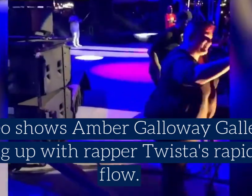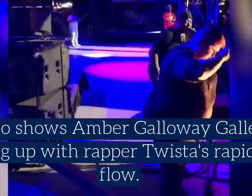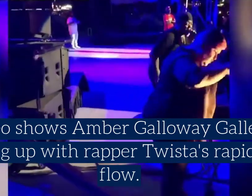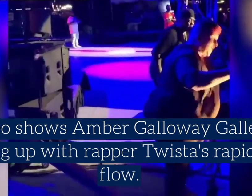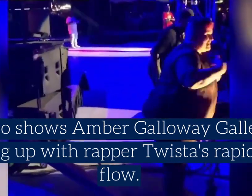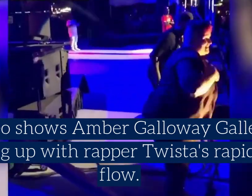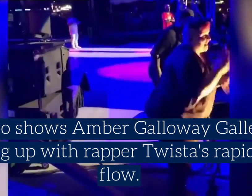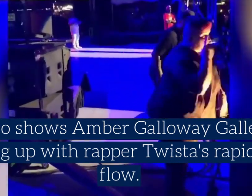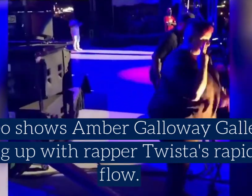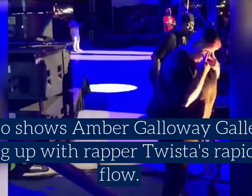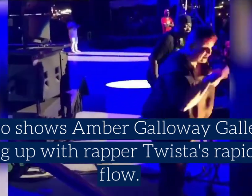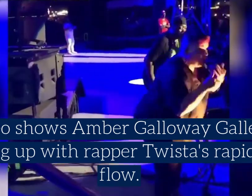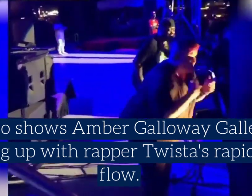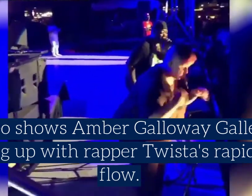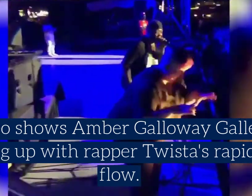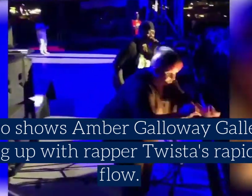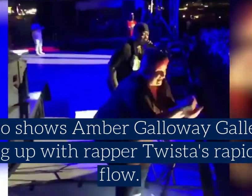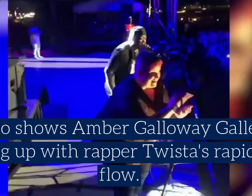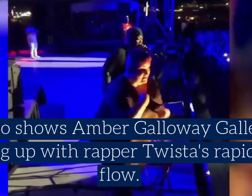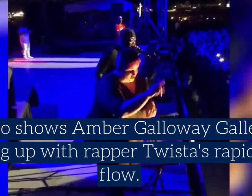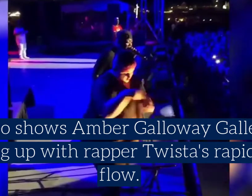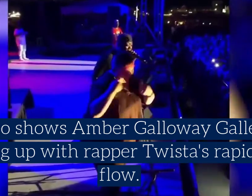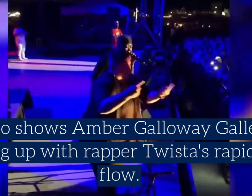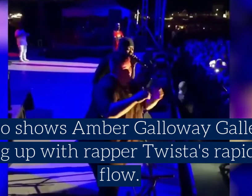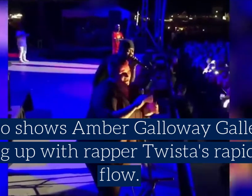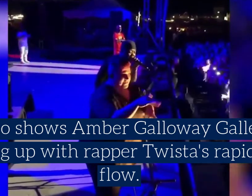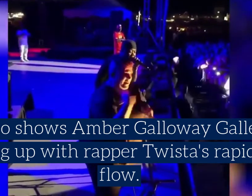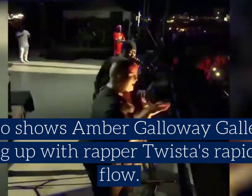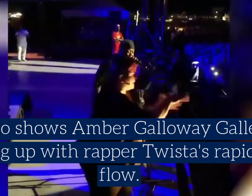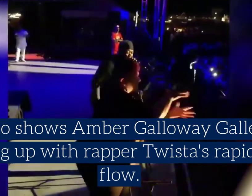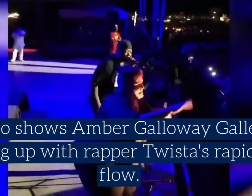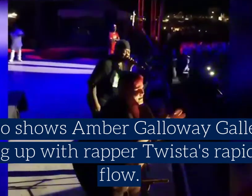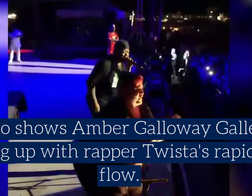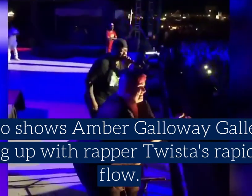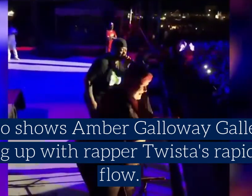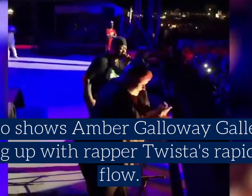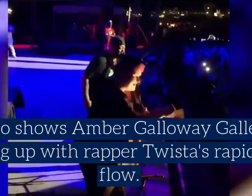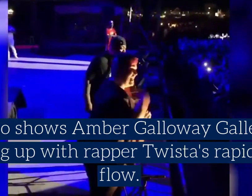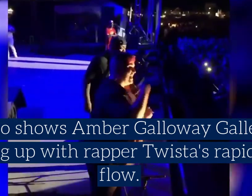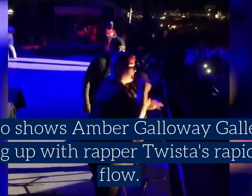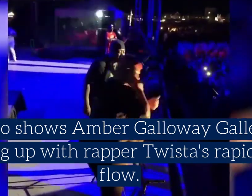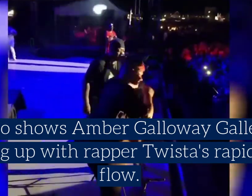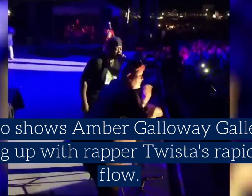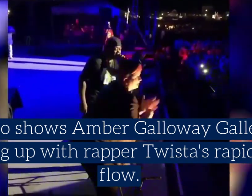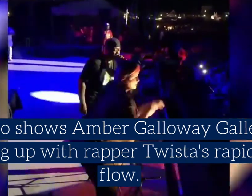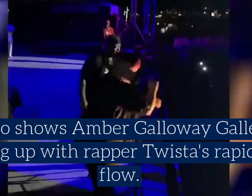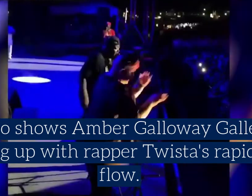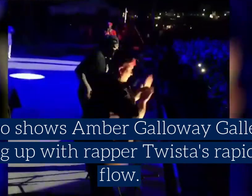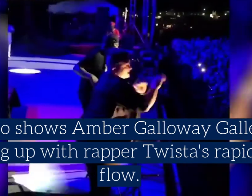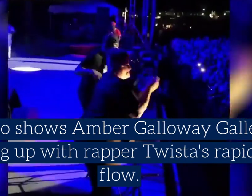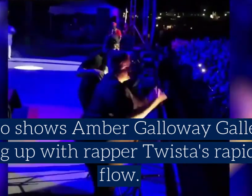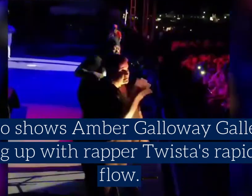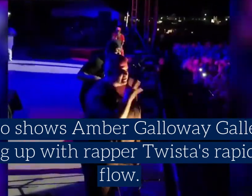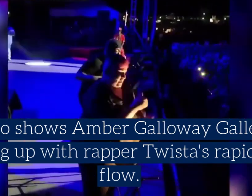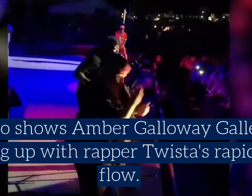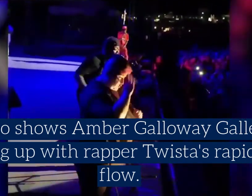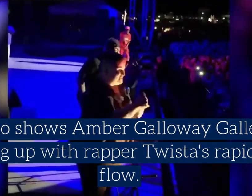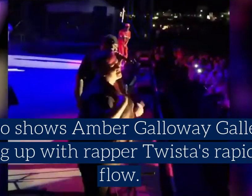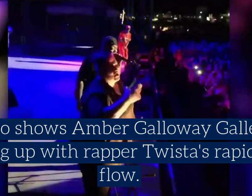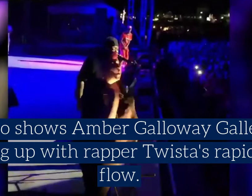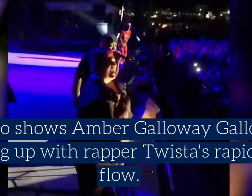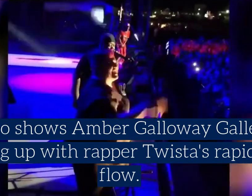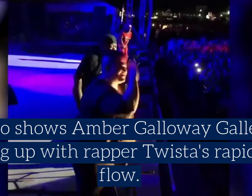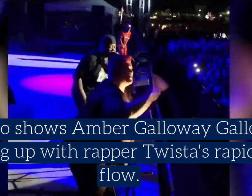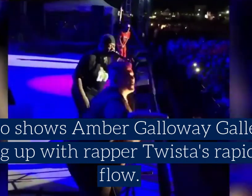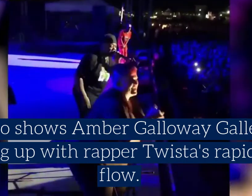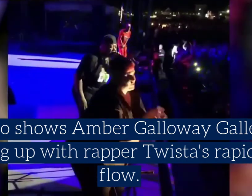just to notice her signing and told her, his manager, to record her without her knowing. Then he made her a part of the show, challenging her to keep up every rap.